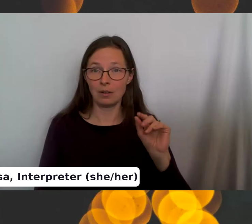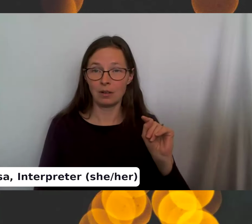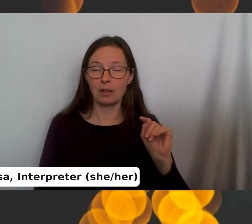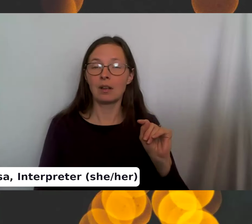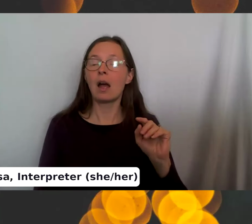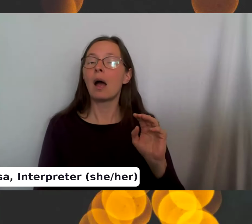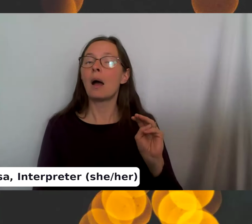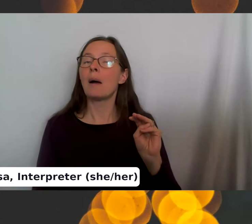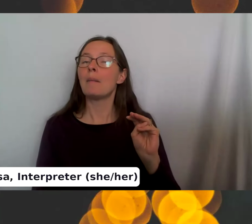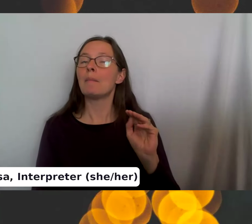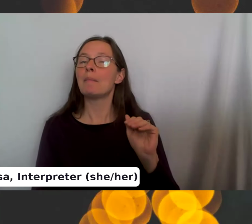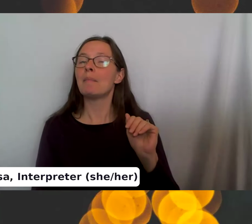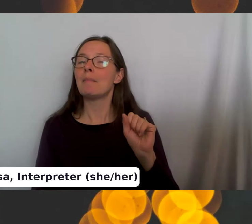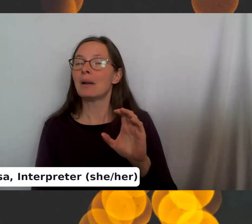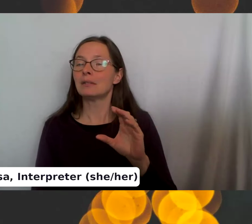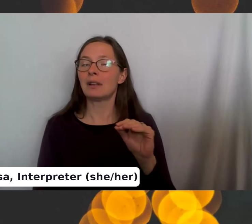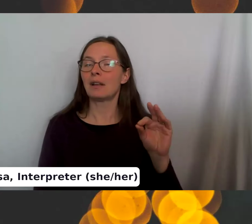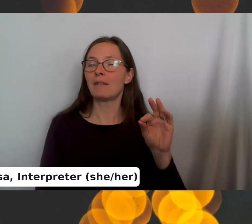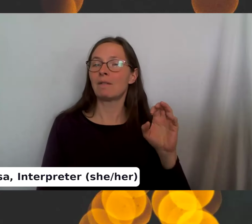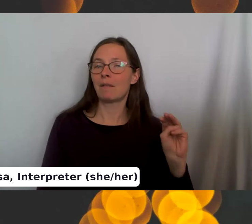and feminine energies.